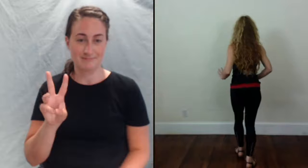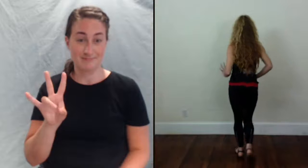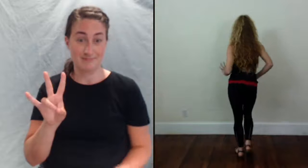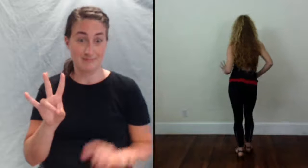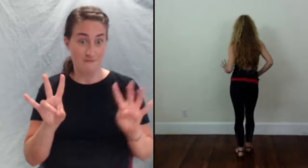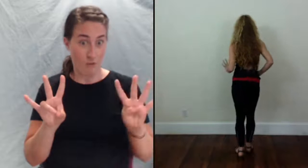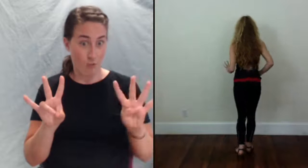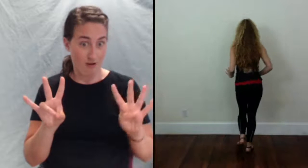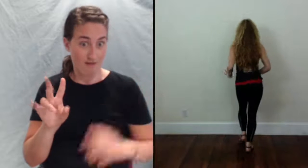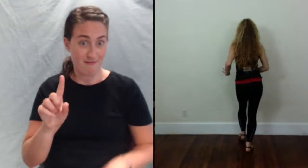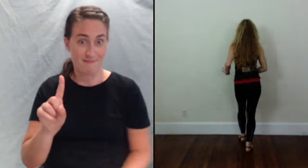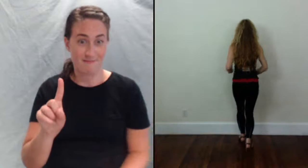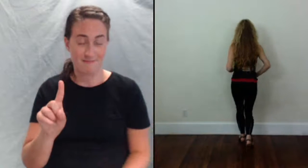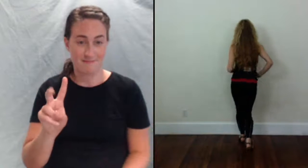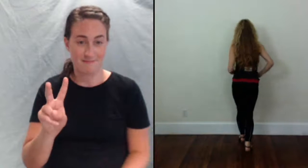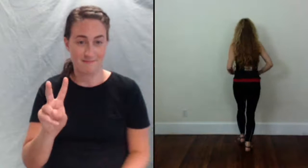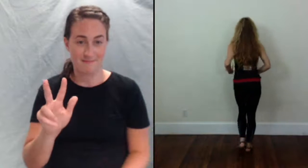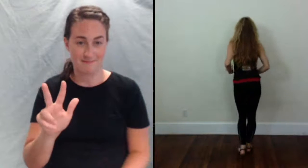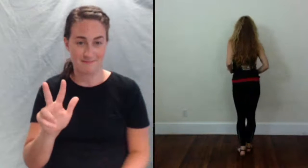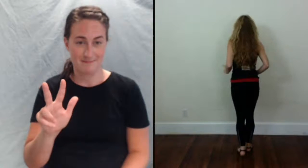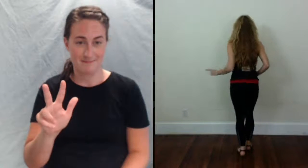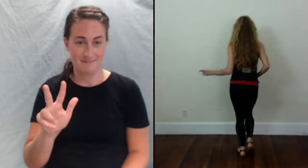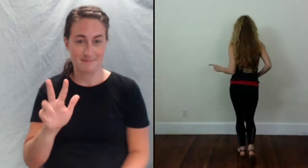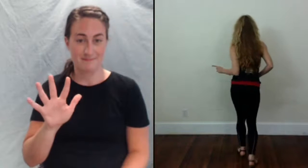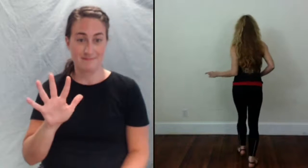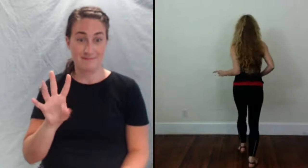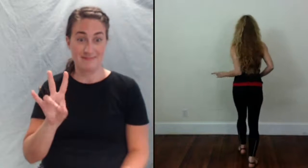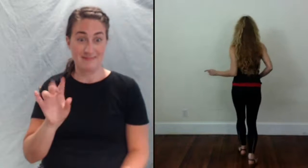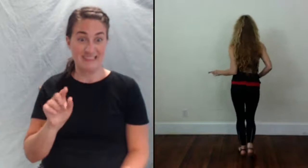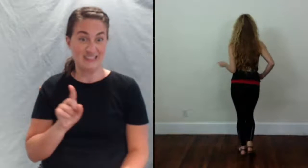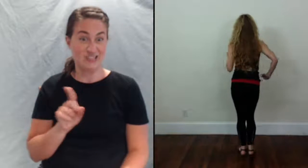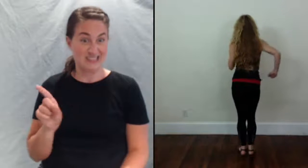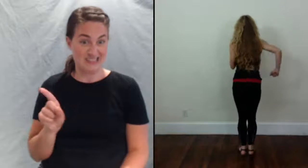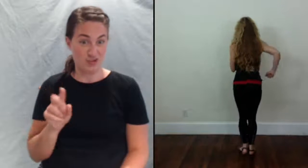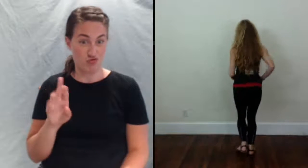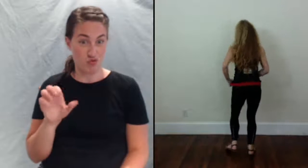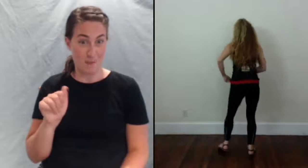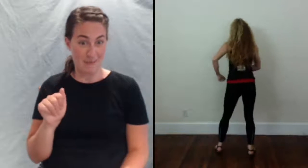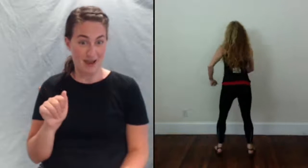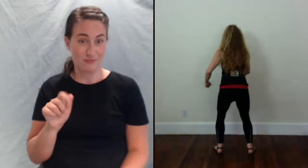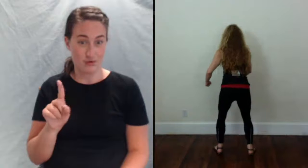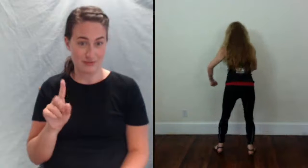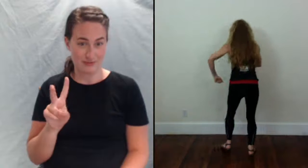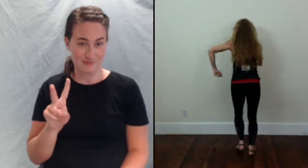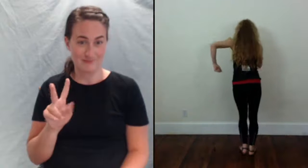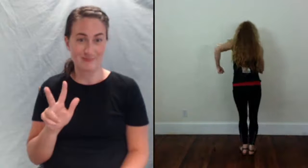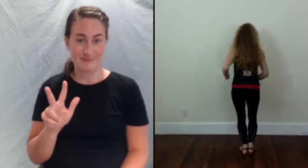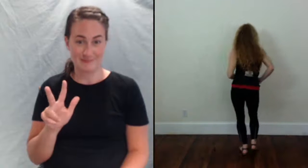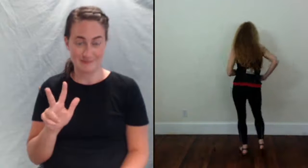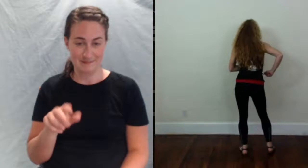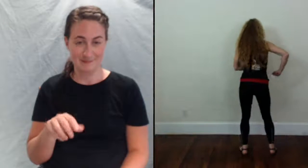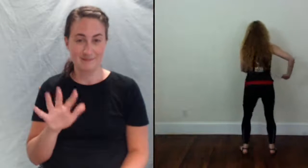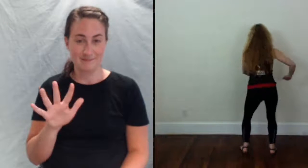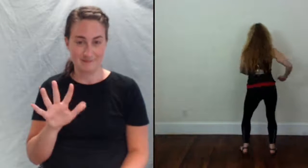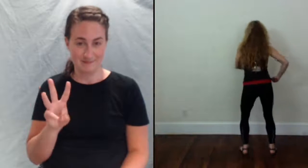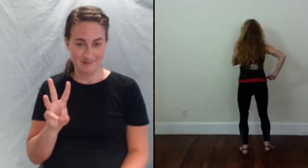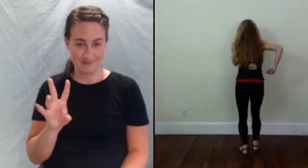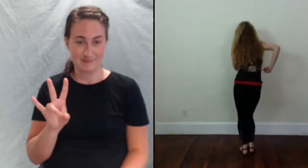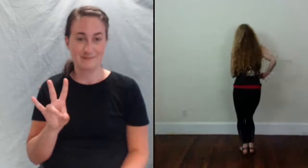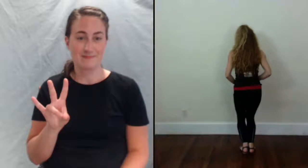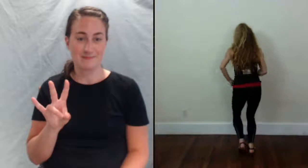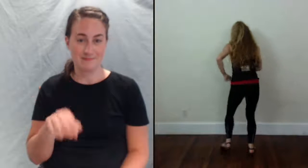back. Number 4, and basic and Roomba. Here we go. And 1,